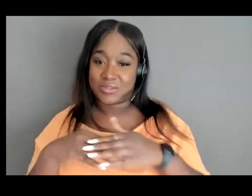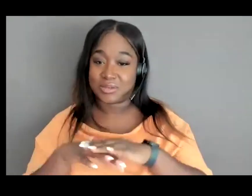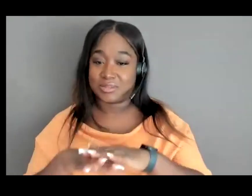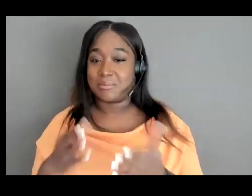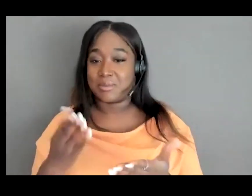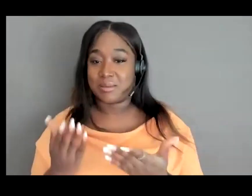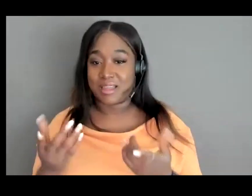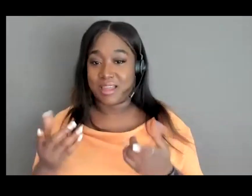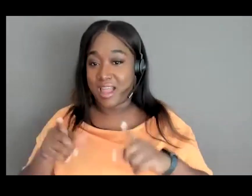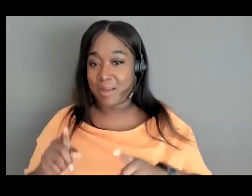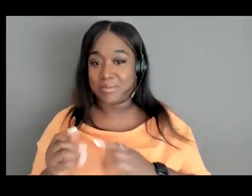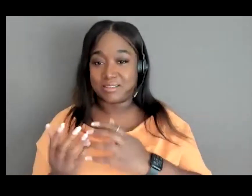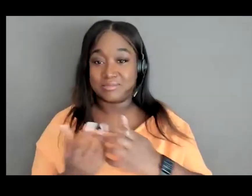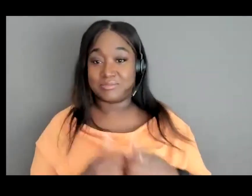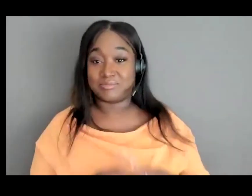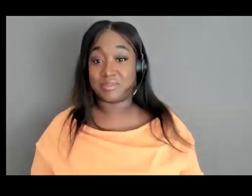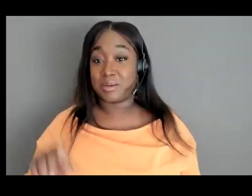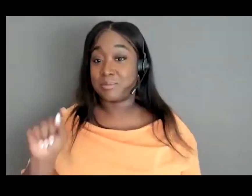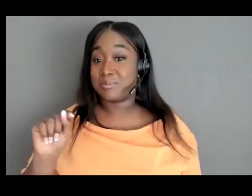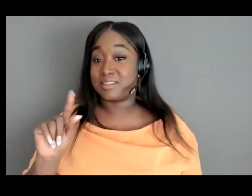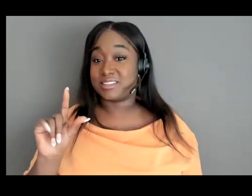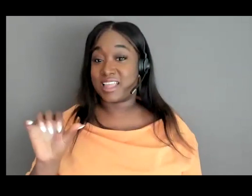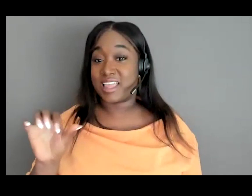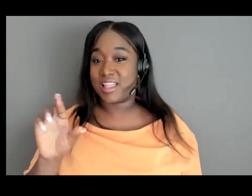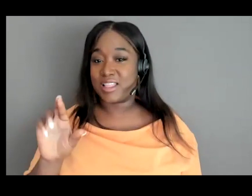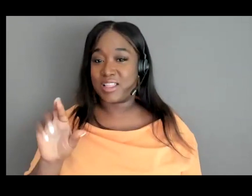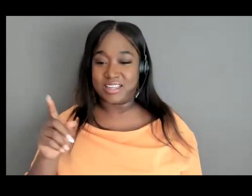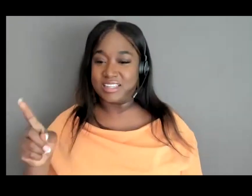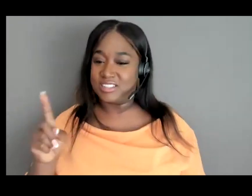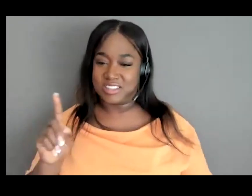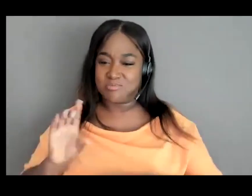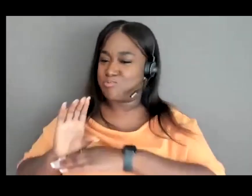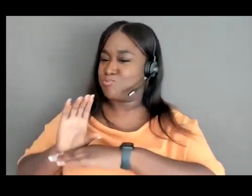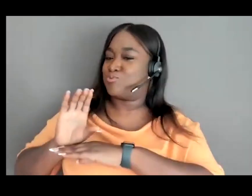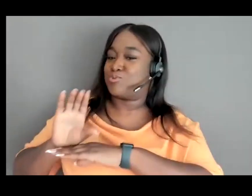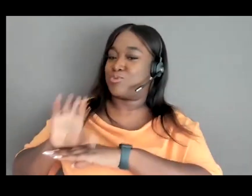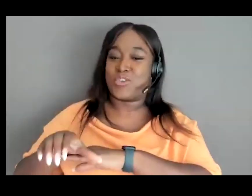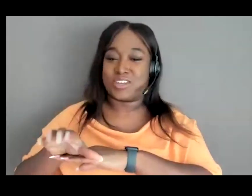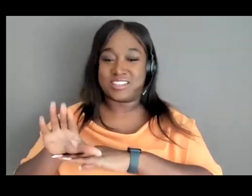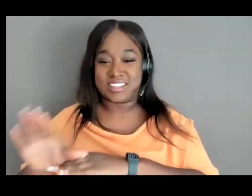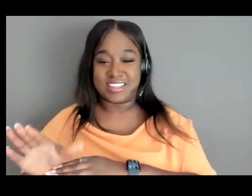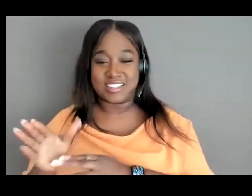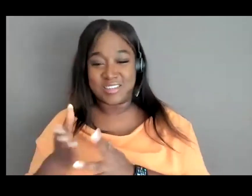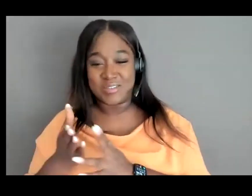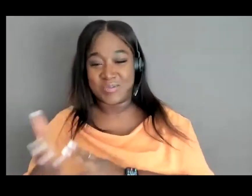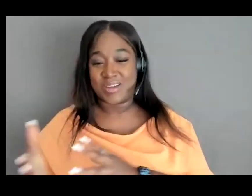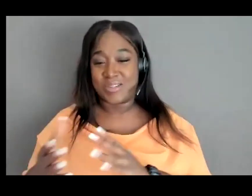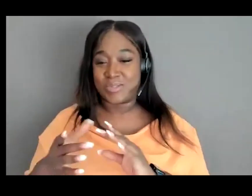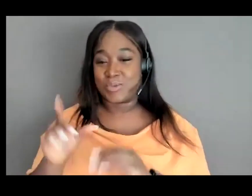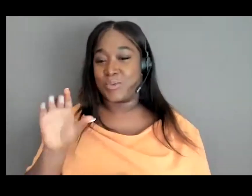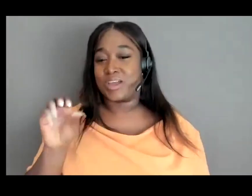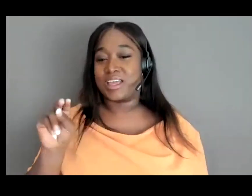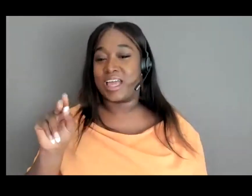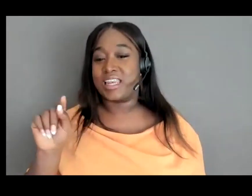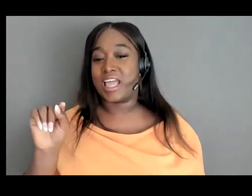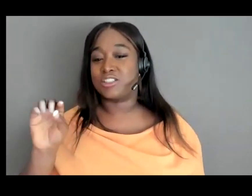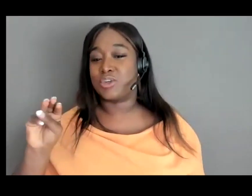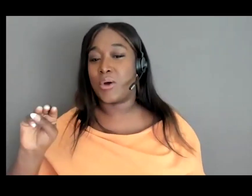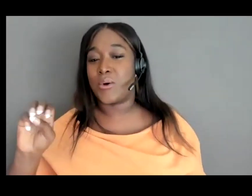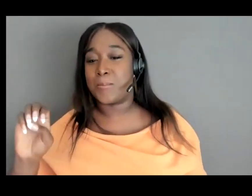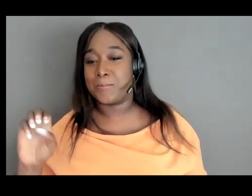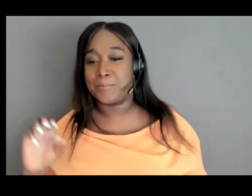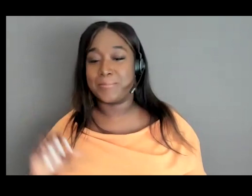might happen. And Taylor, on the other hand, just brute forced his way through the connectome.